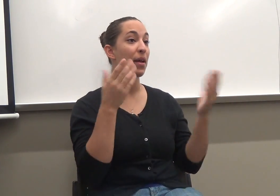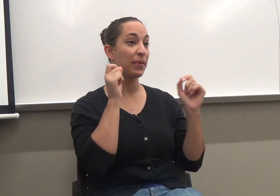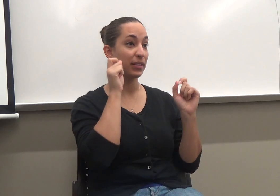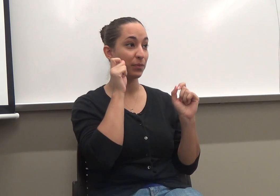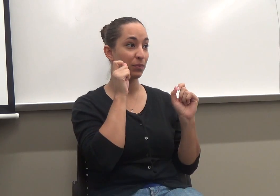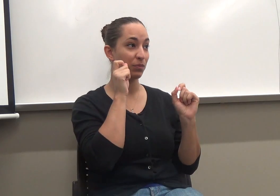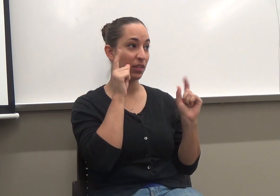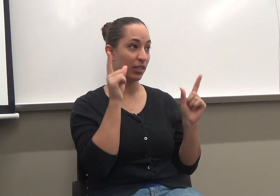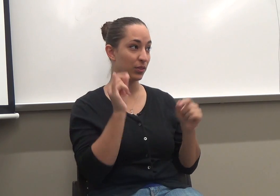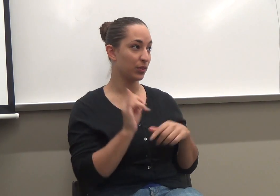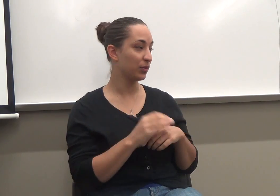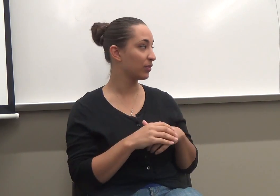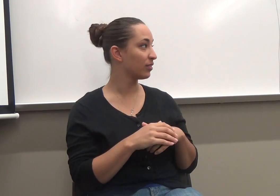Okay, let me find one here.